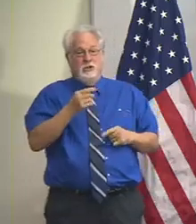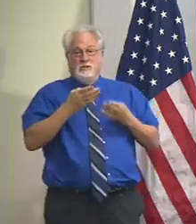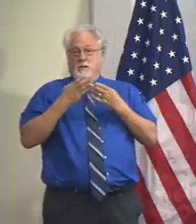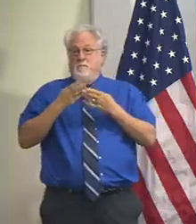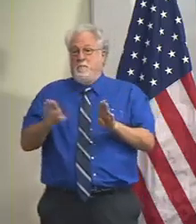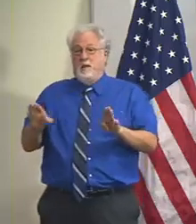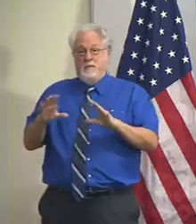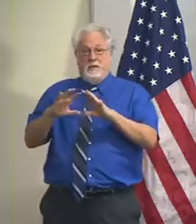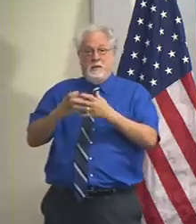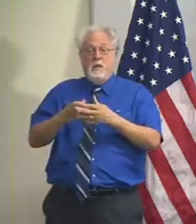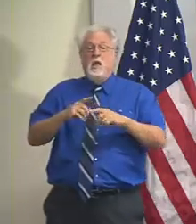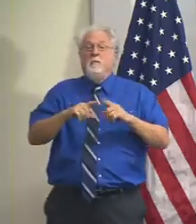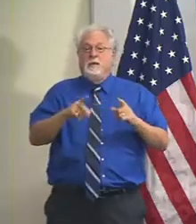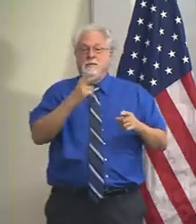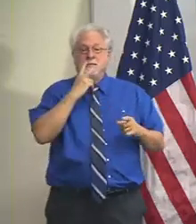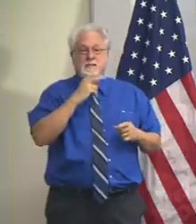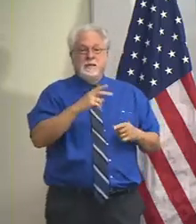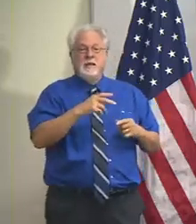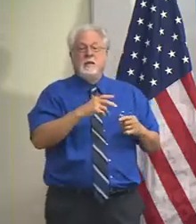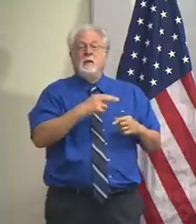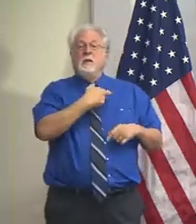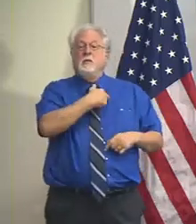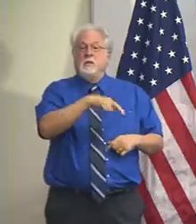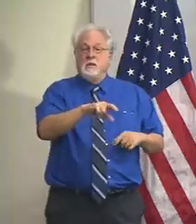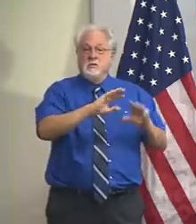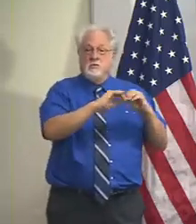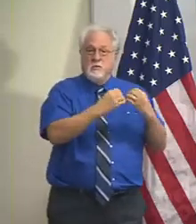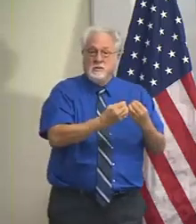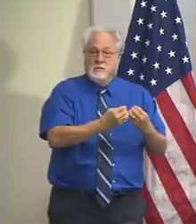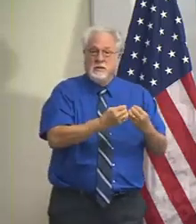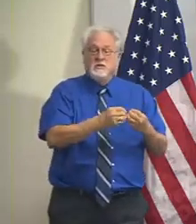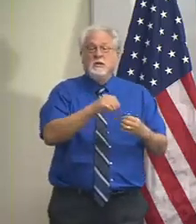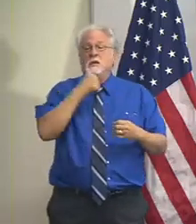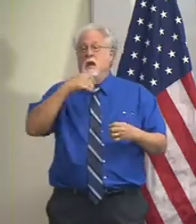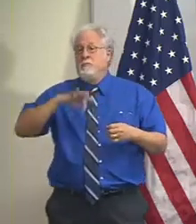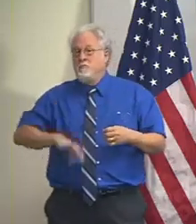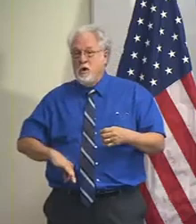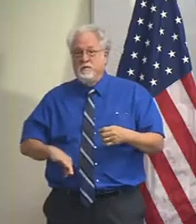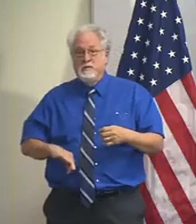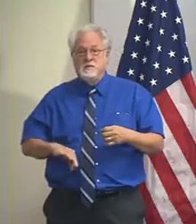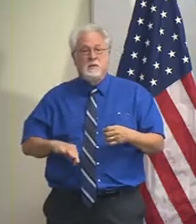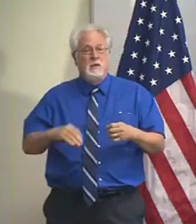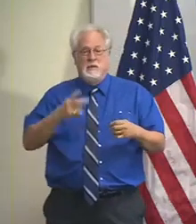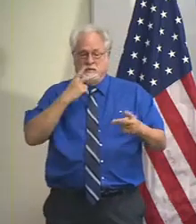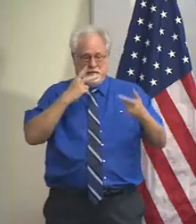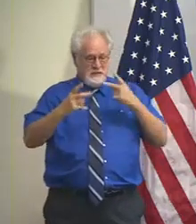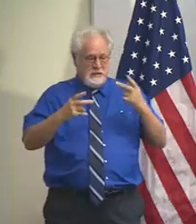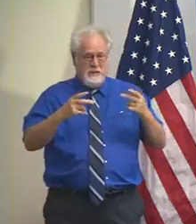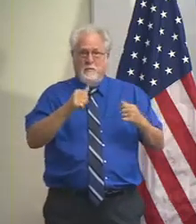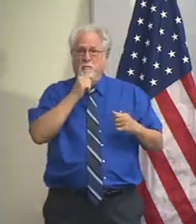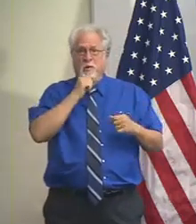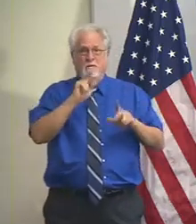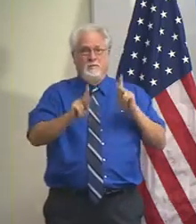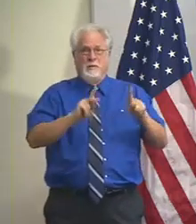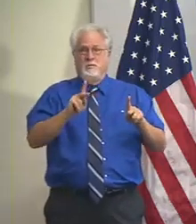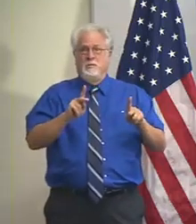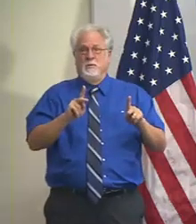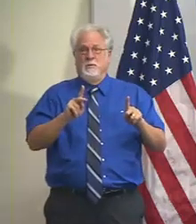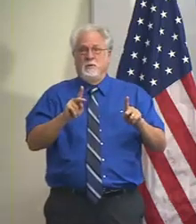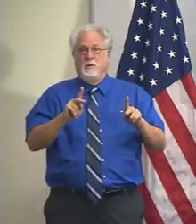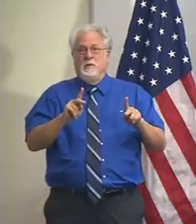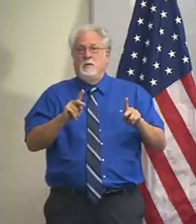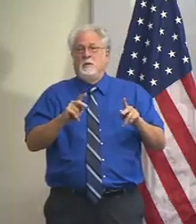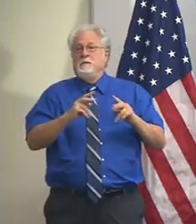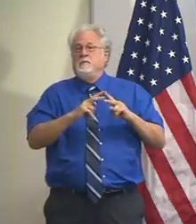sector, but we've seen faith-based organizations, nonprofits. We've seen just private individuals